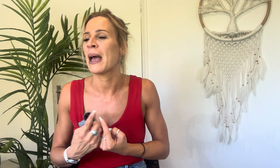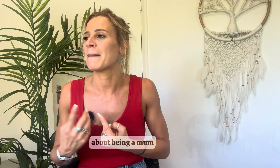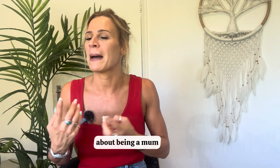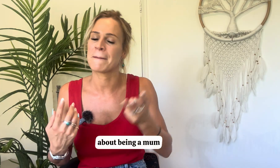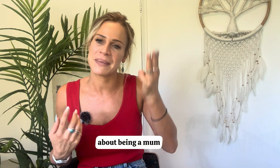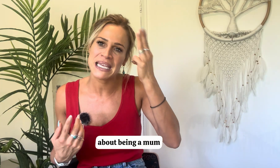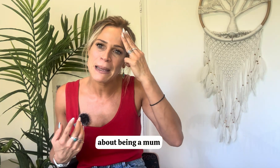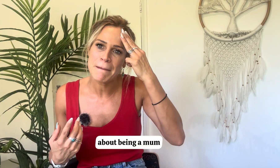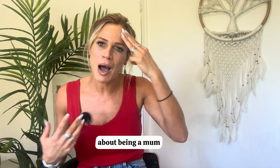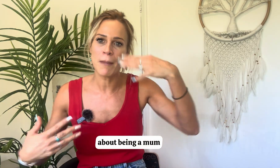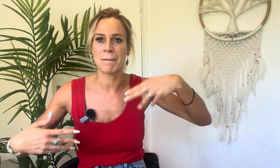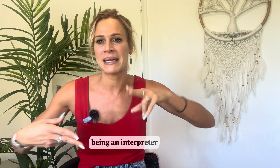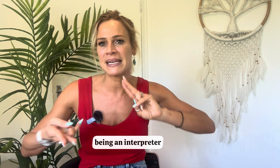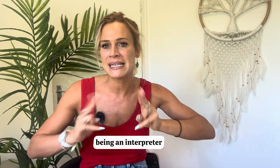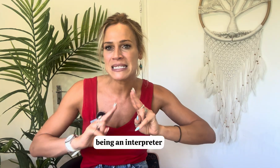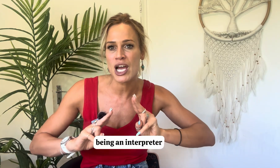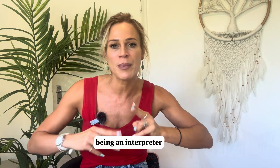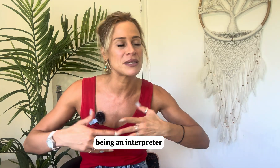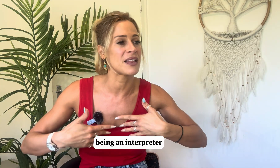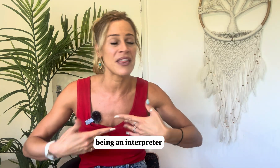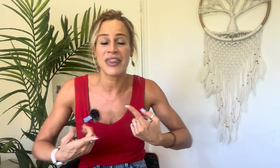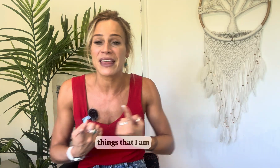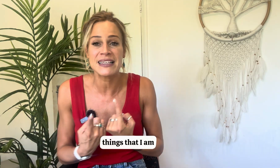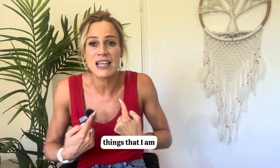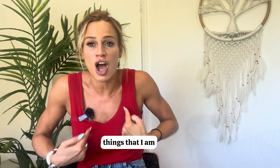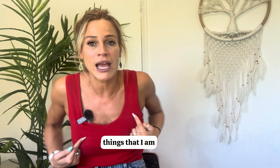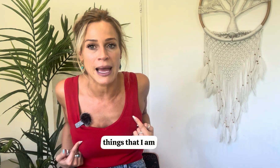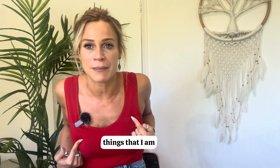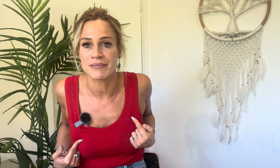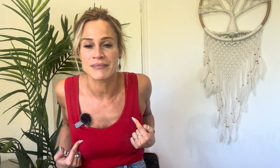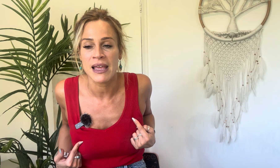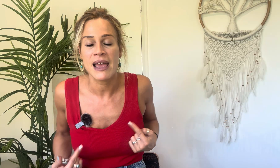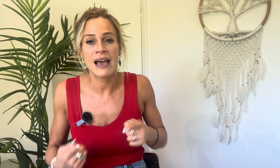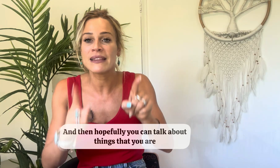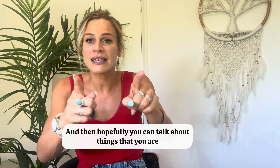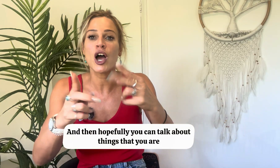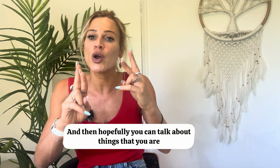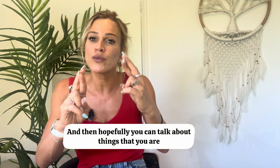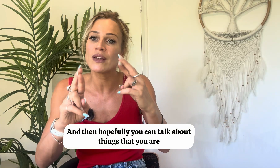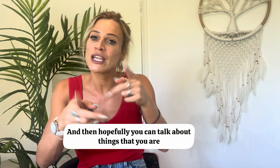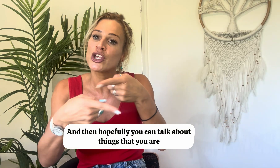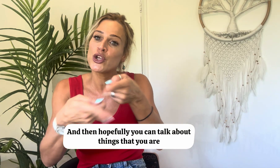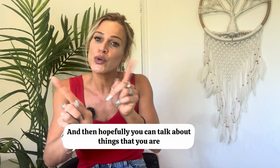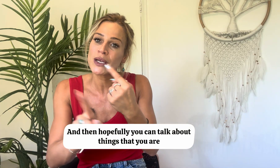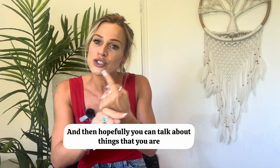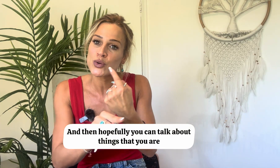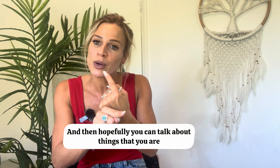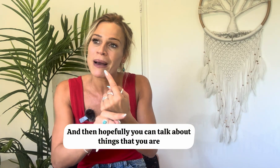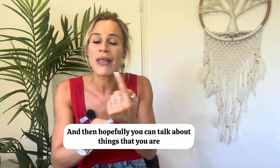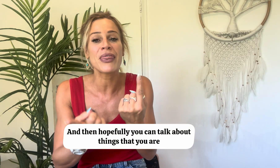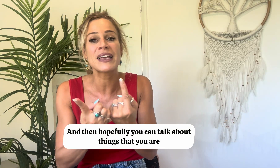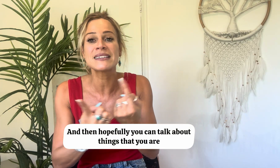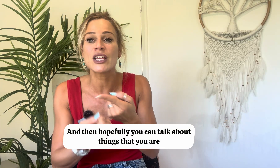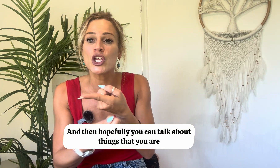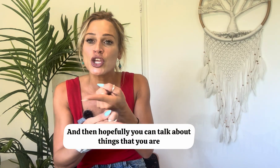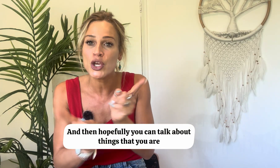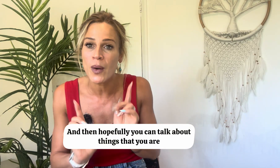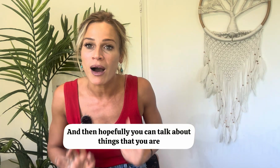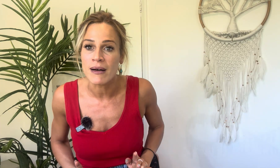about being a mom, being an interpreter, things that I am. And then hopefully you can talk about things that you are.